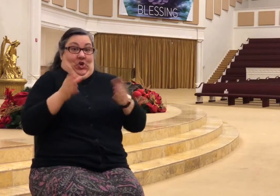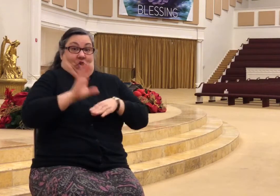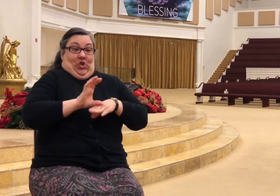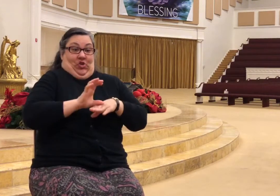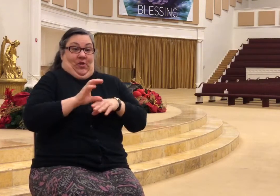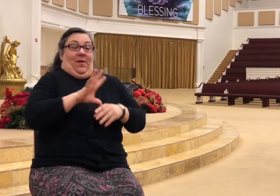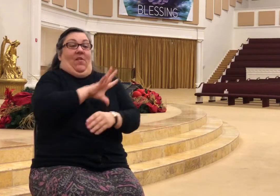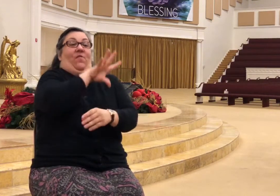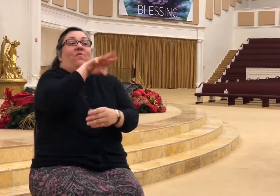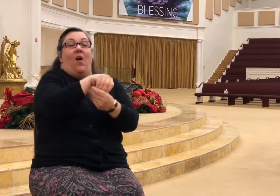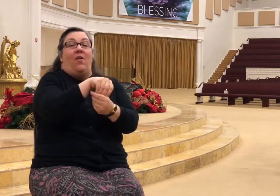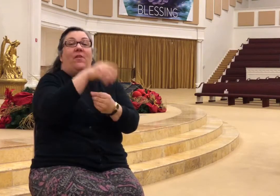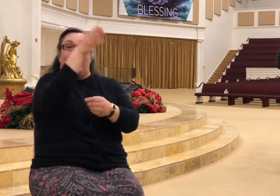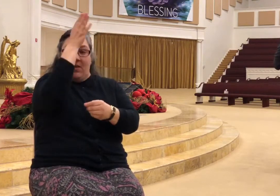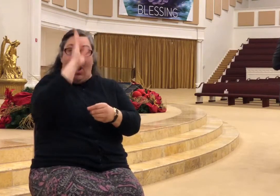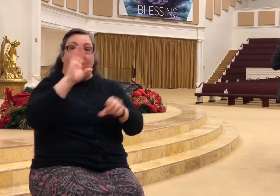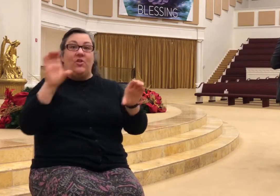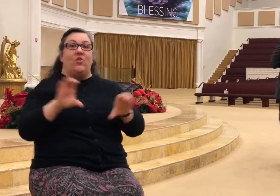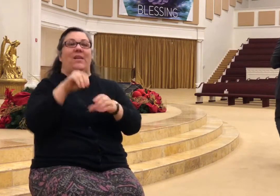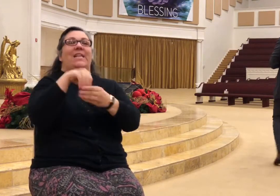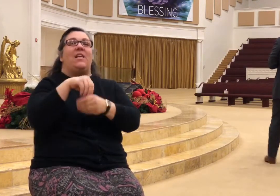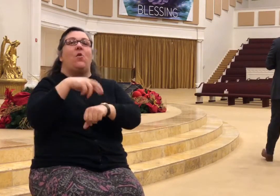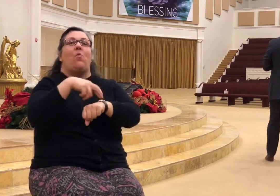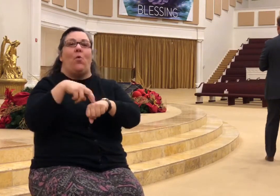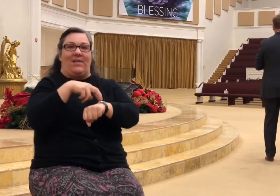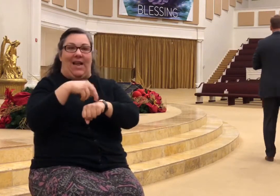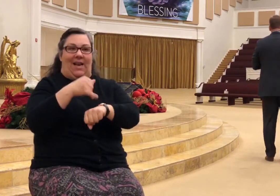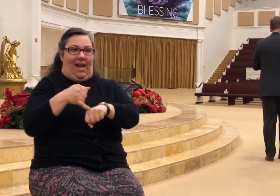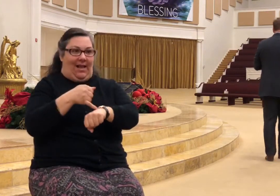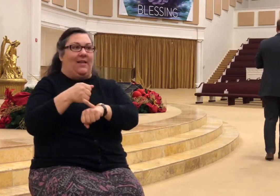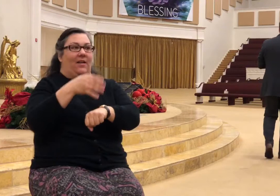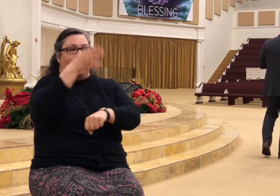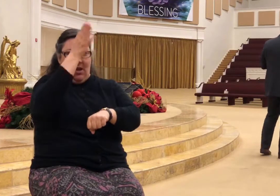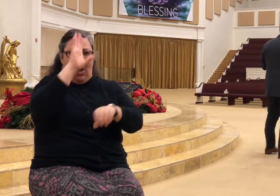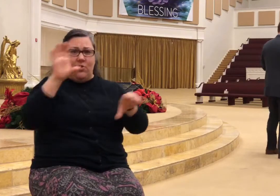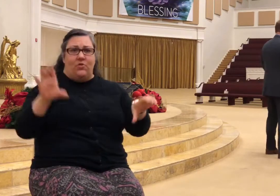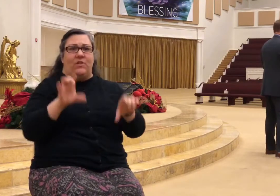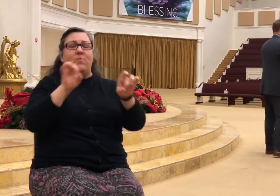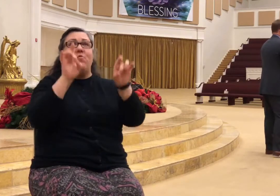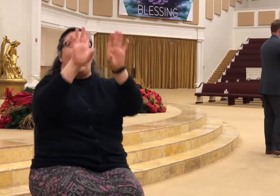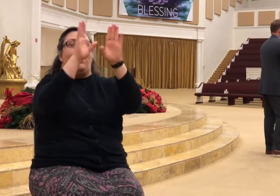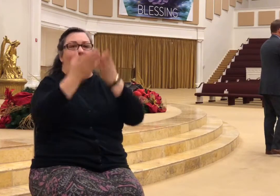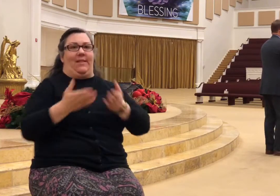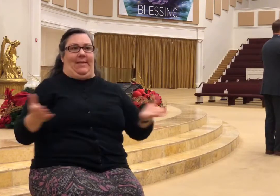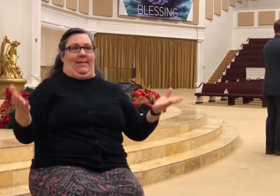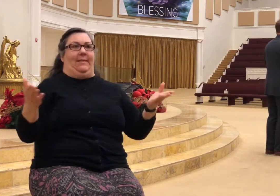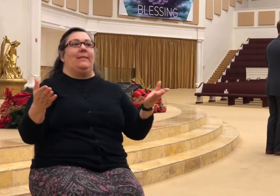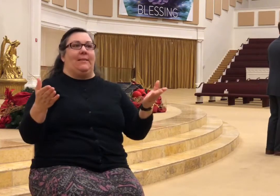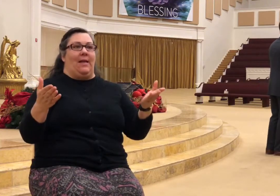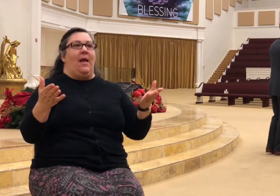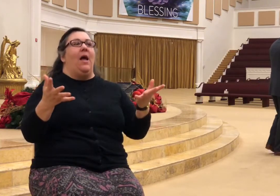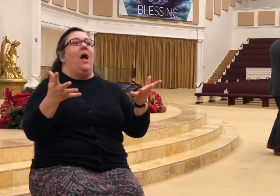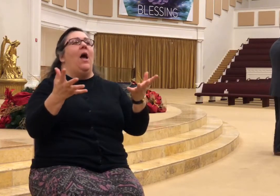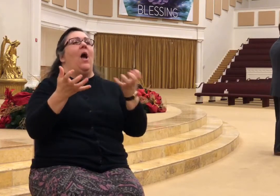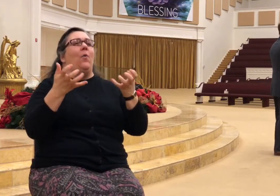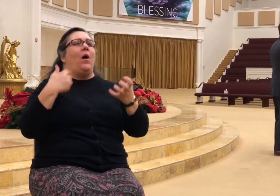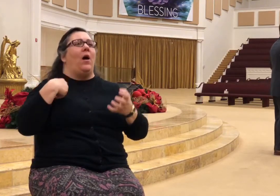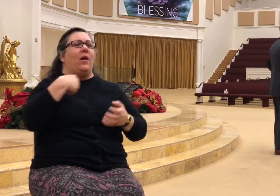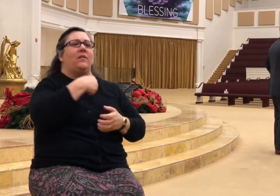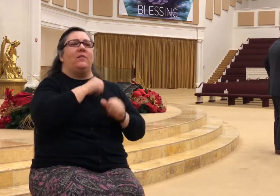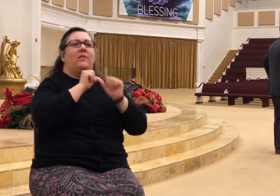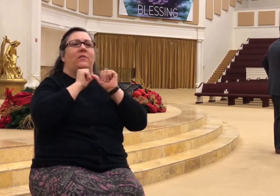been a part of what God is doing on the island of Roatan. And God is doing some incredible things. I want us to be in